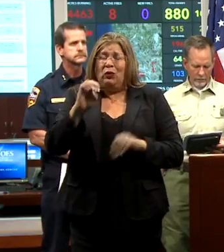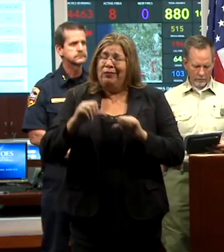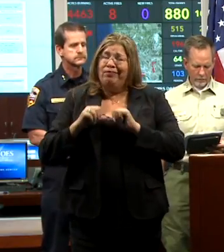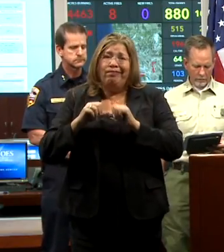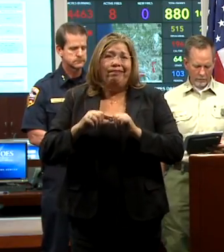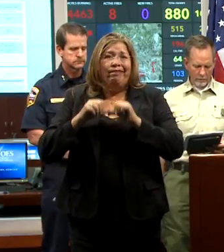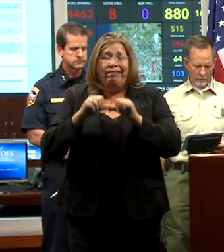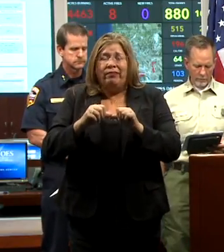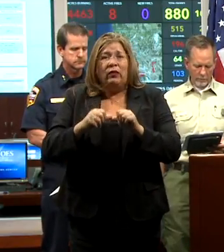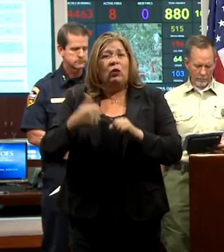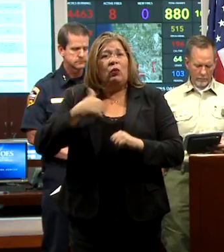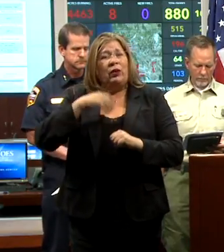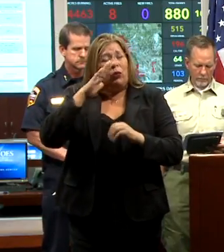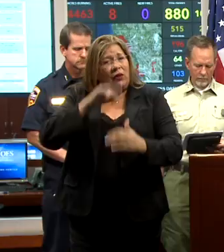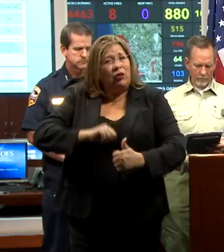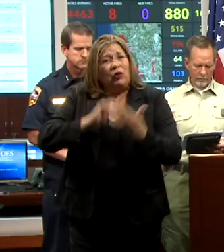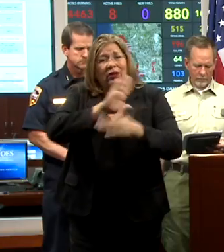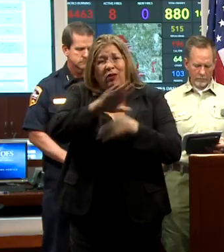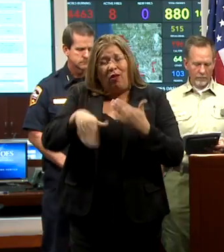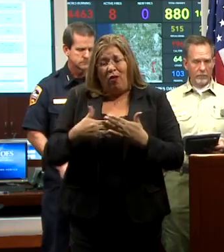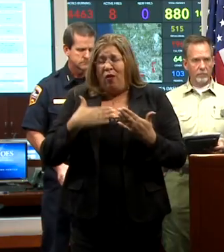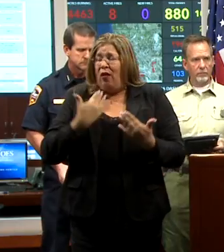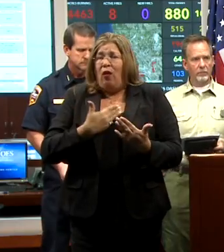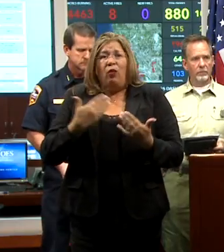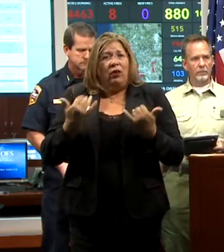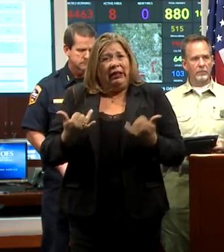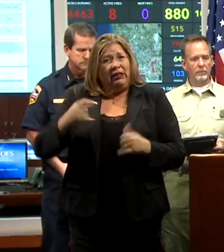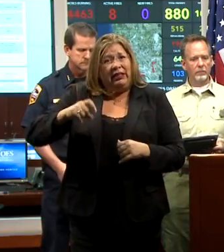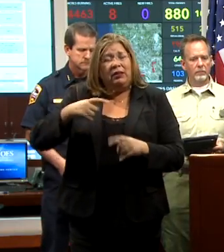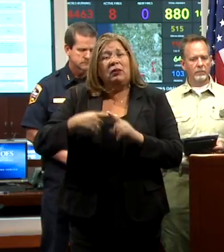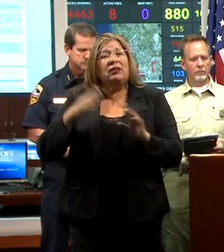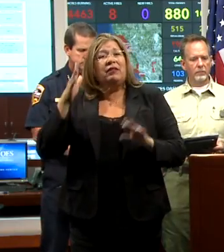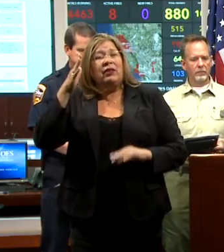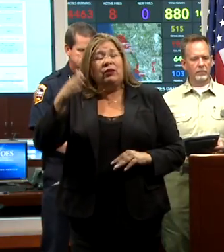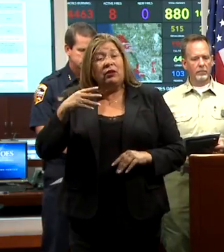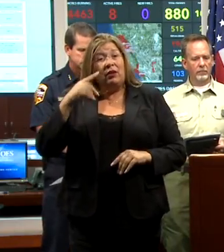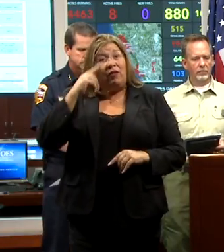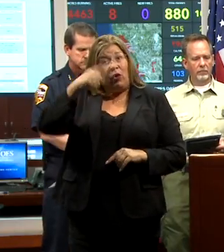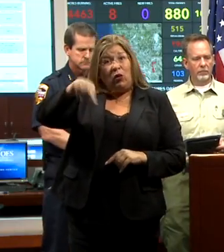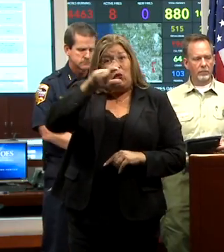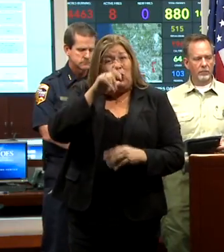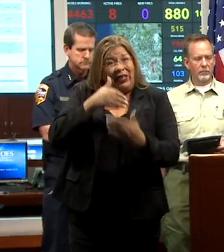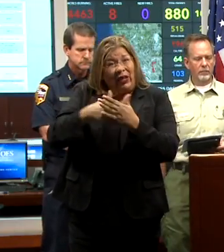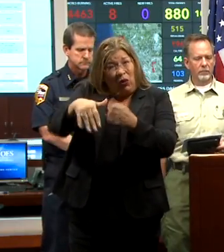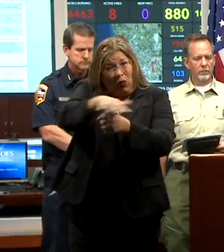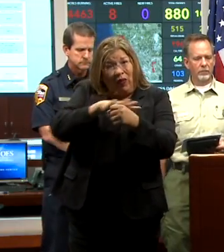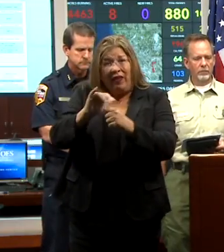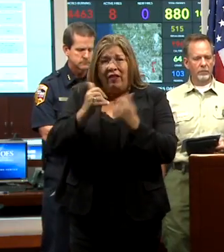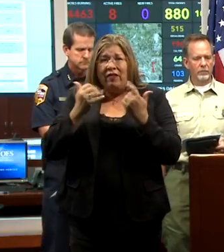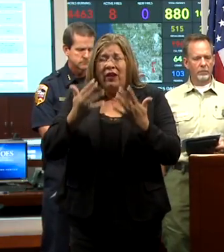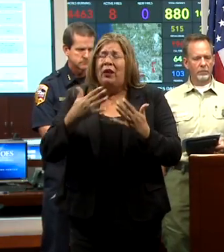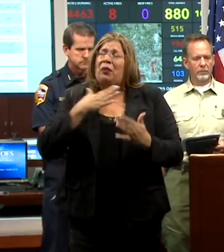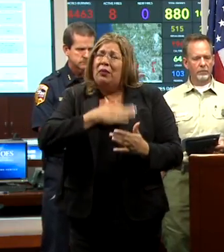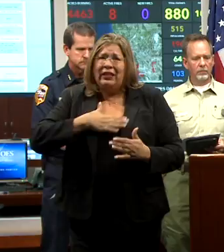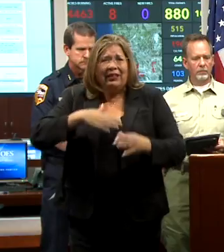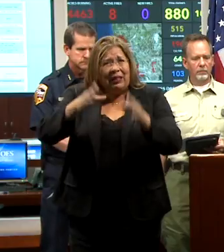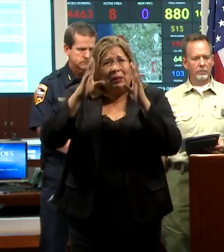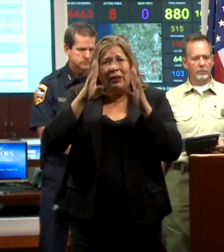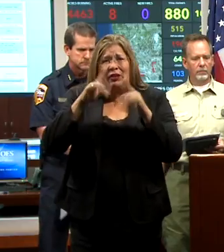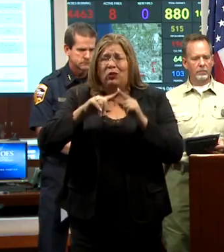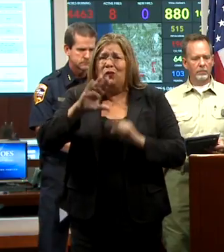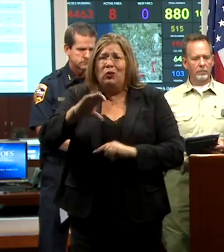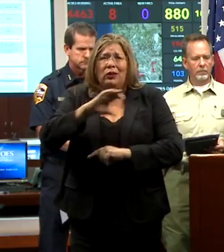address current and future needs. For those of you near and around the fires, please listen to your local